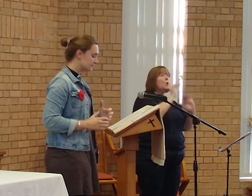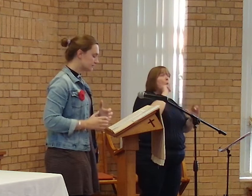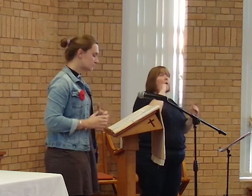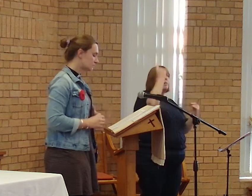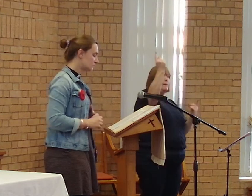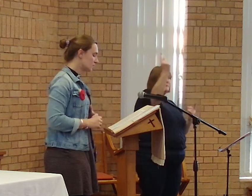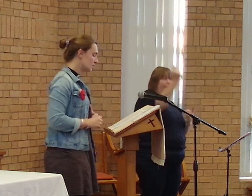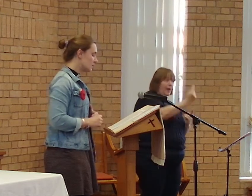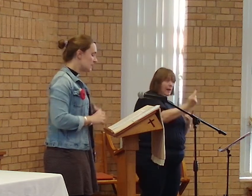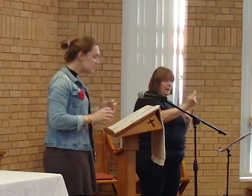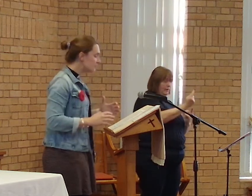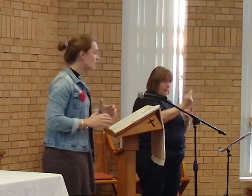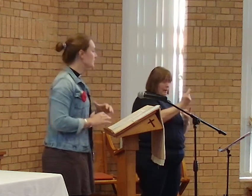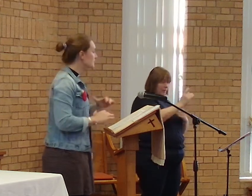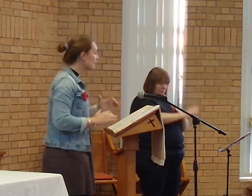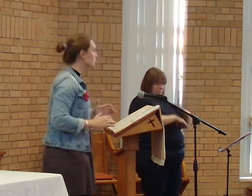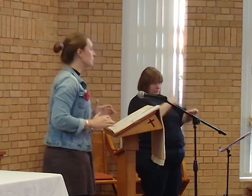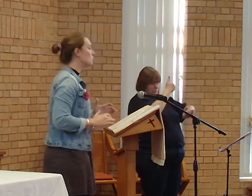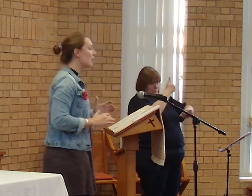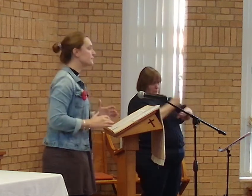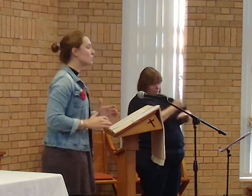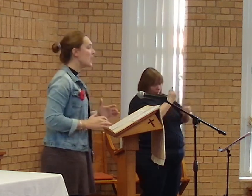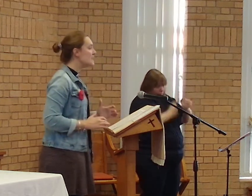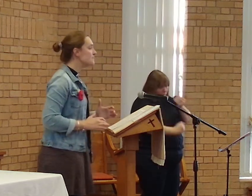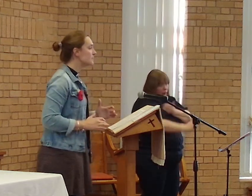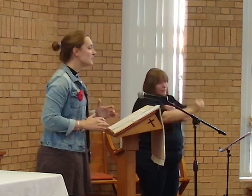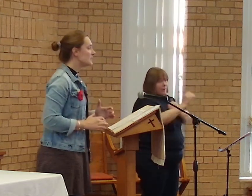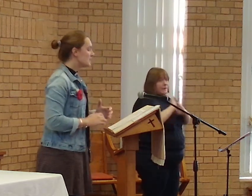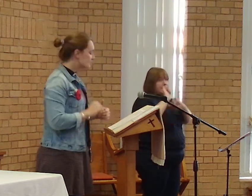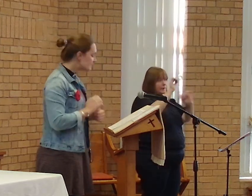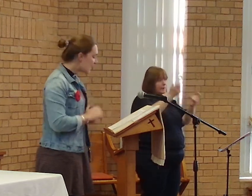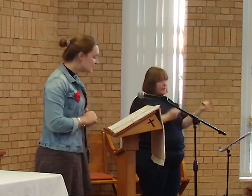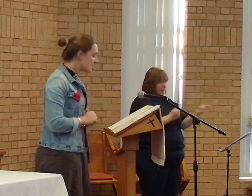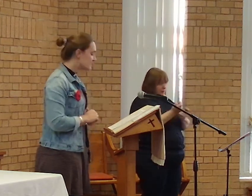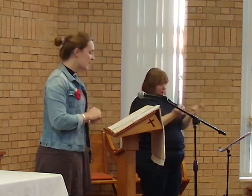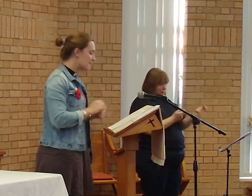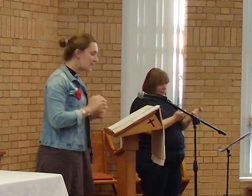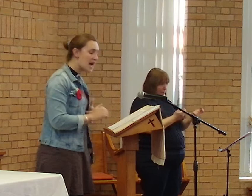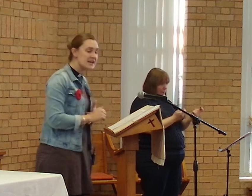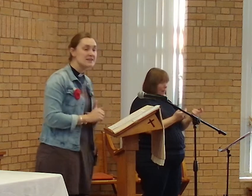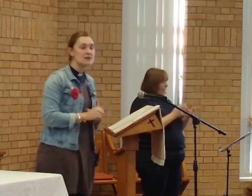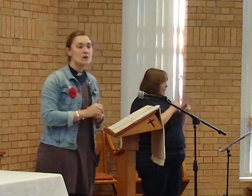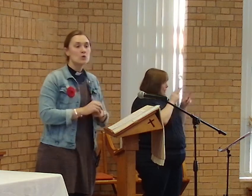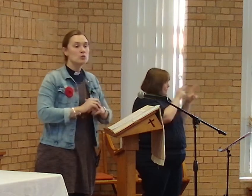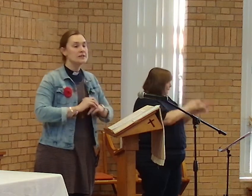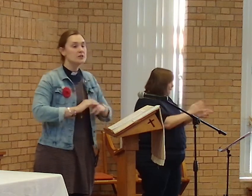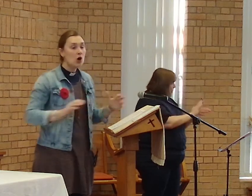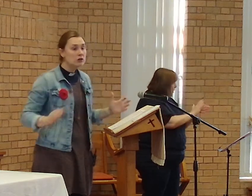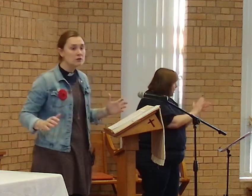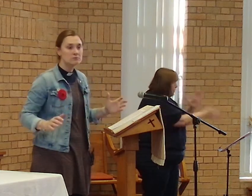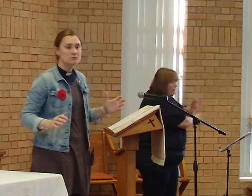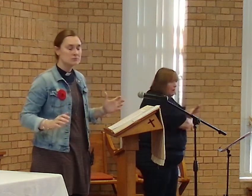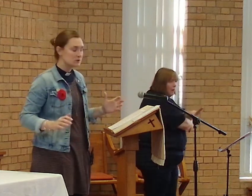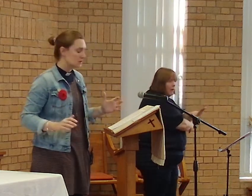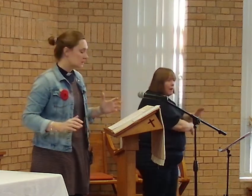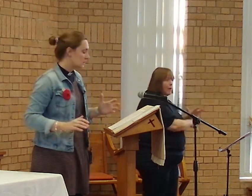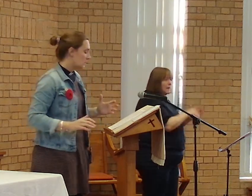forever. Evil and death will be wiped away. Sadness and pain will be